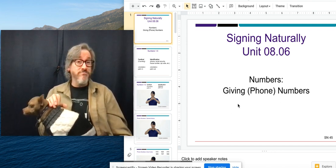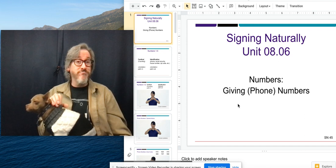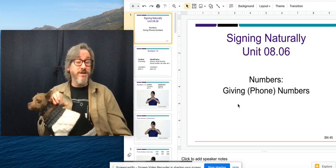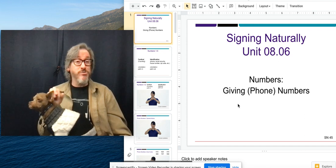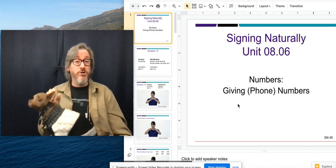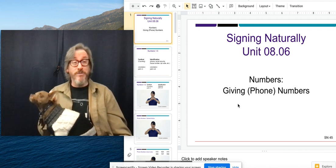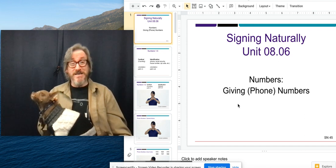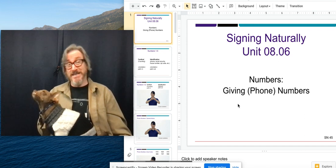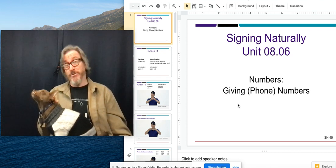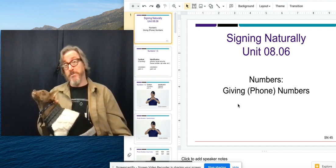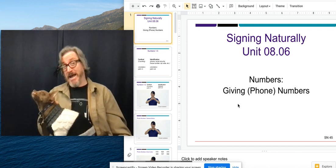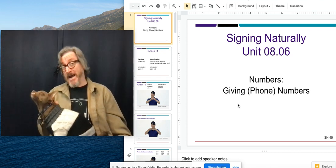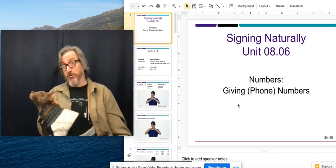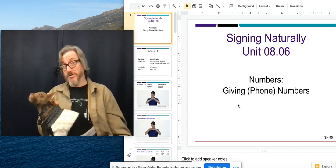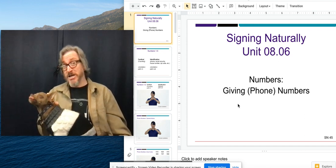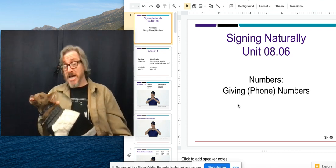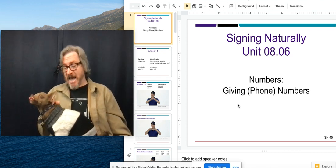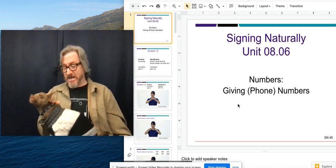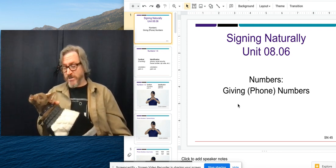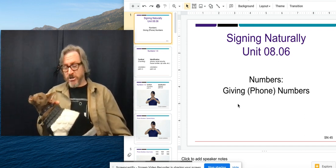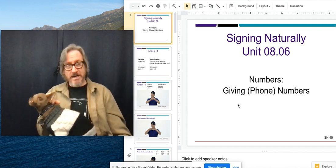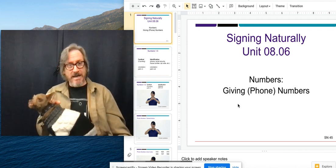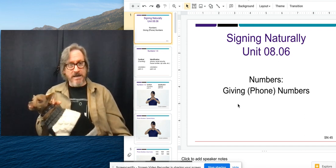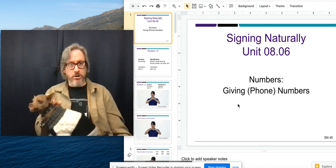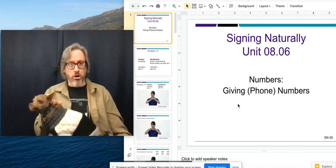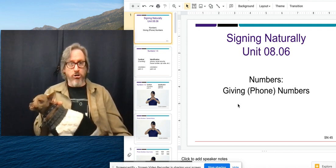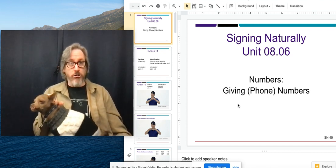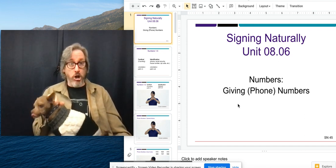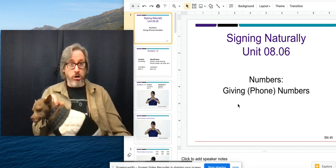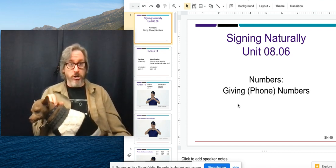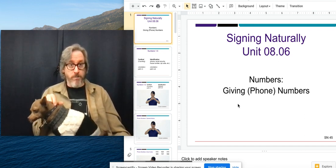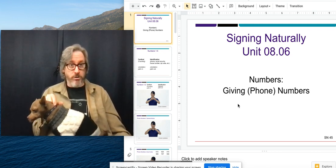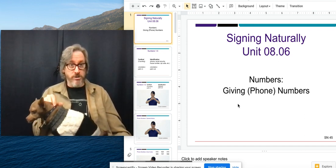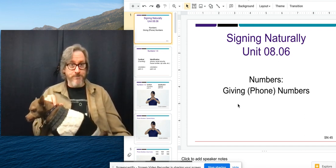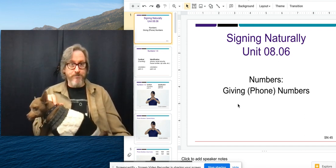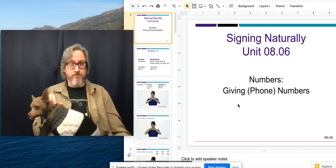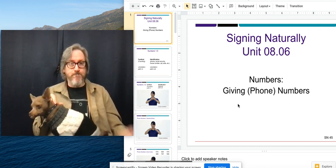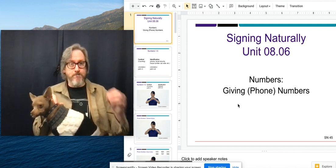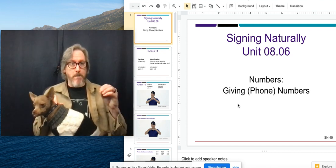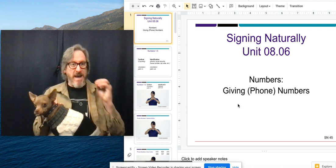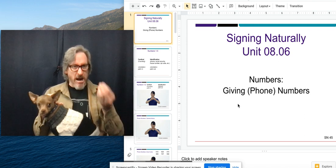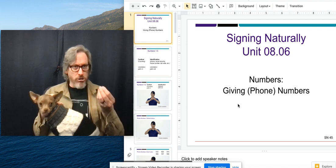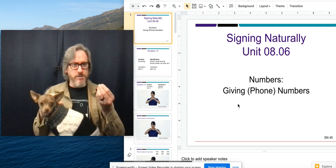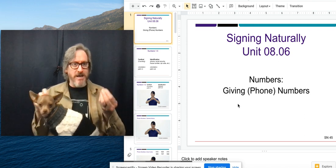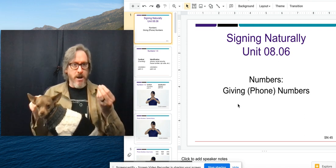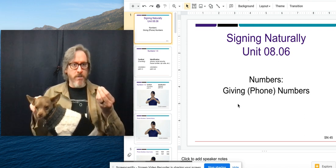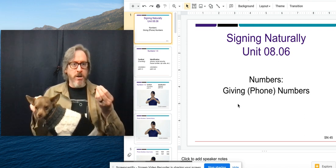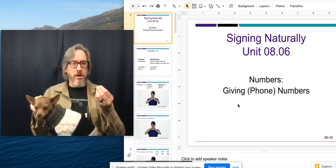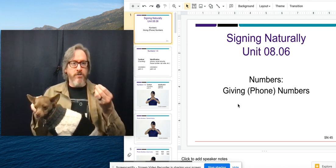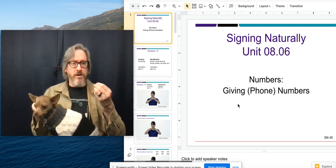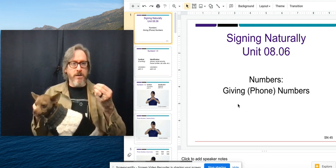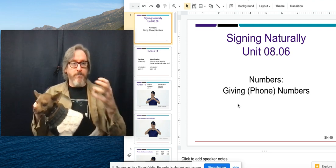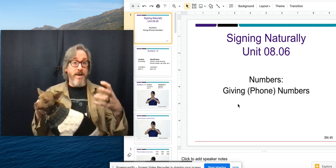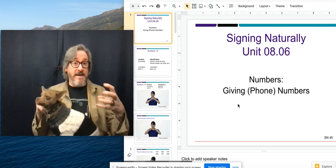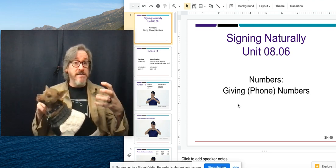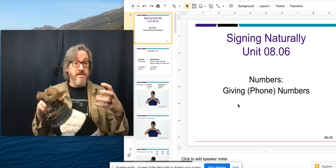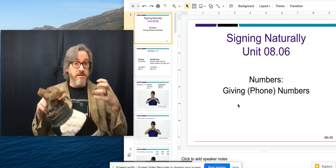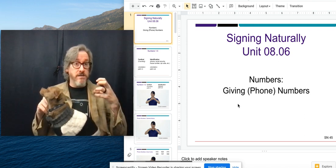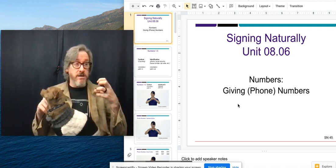100, because we're going to be dealing with pairs. As we start getting into longer and longer numbers, pairs become